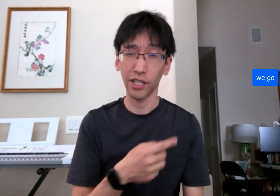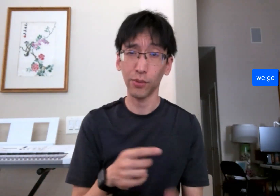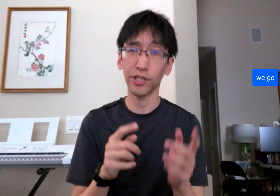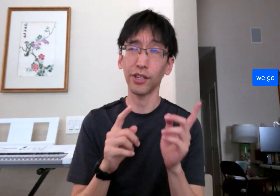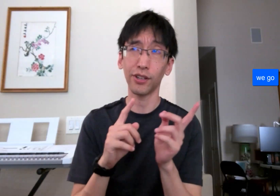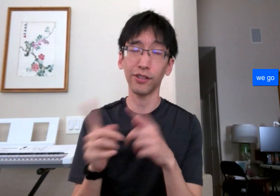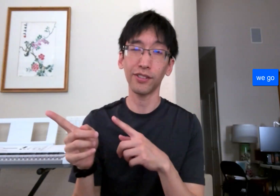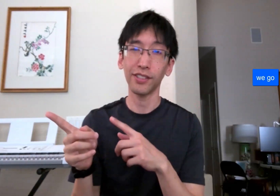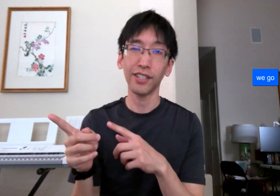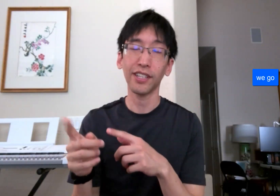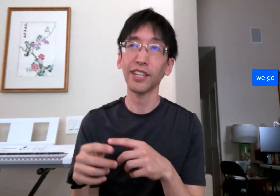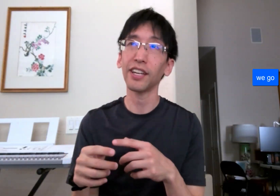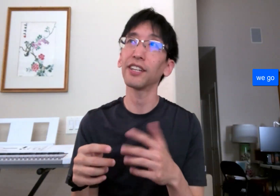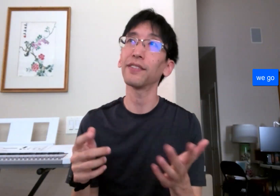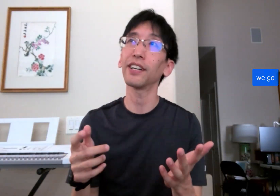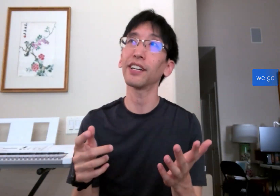we would go and kind of